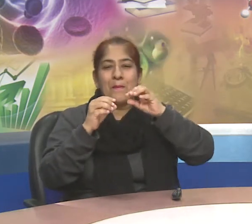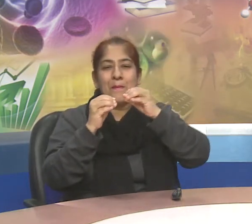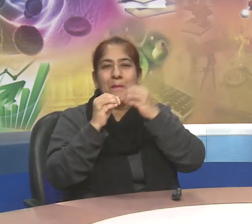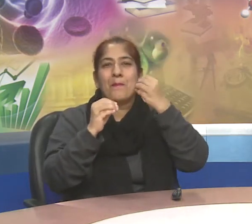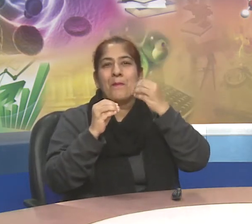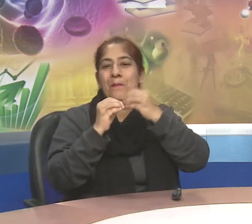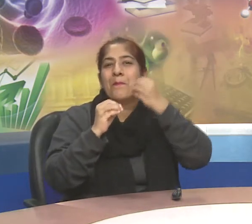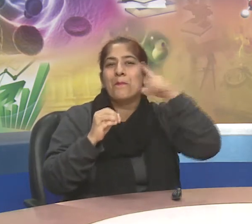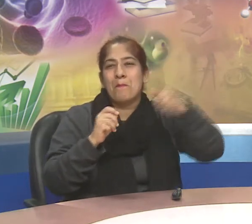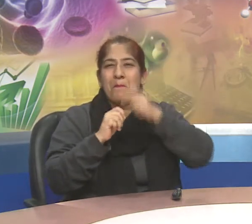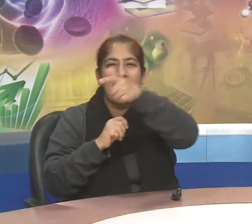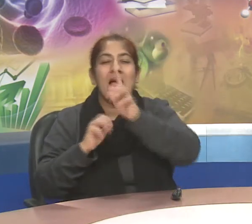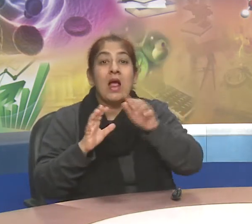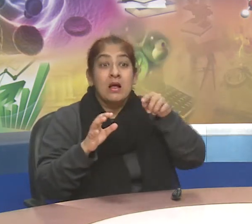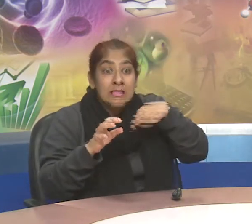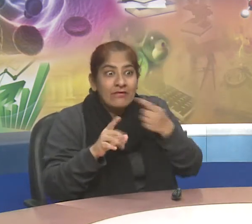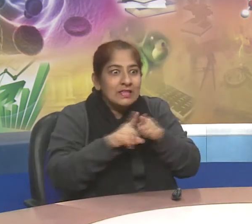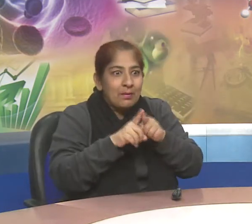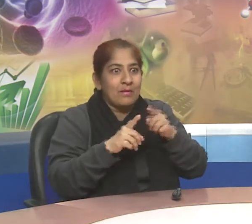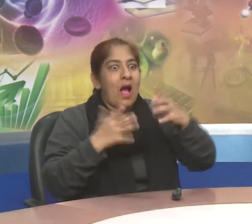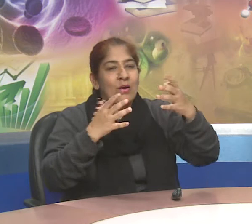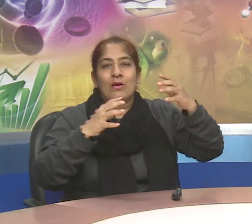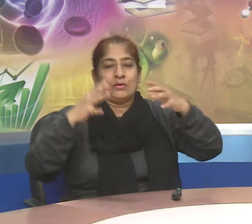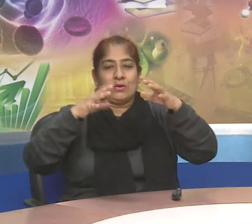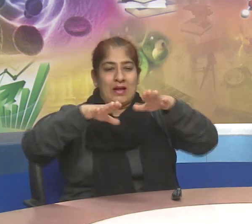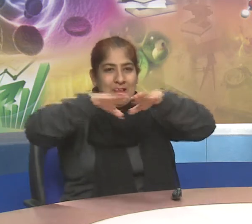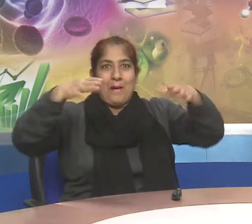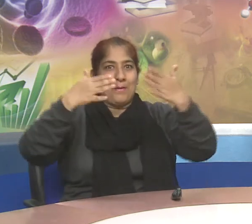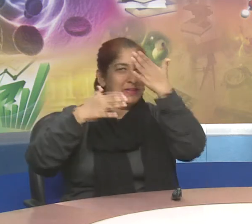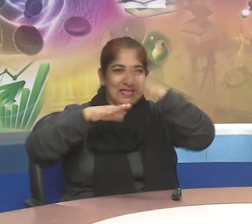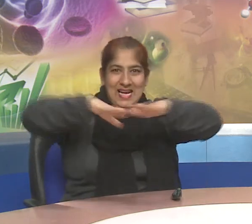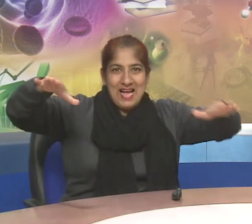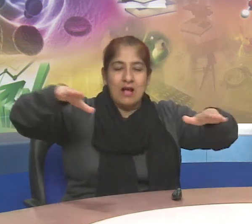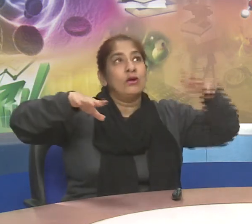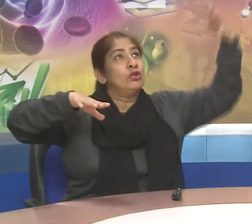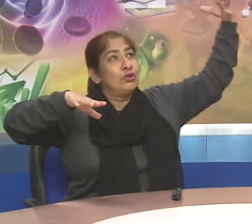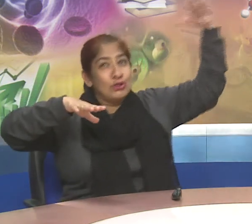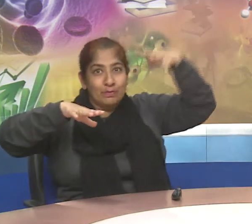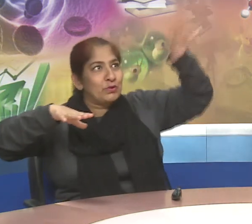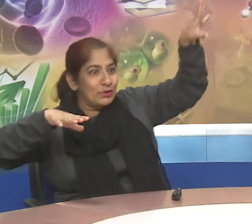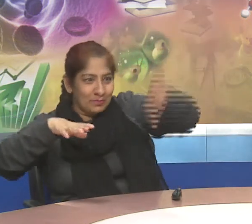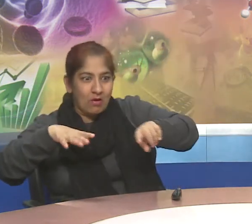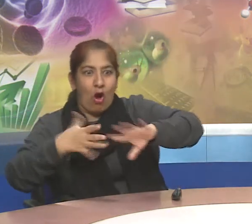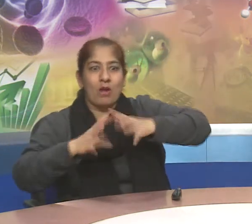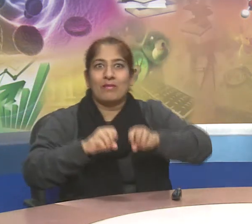we have a different resources. For example, sun. We use